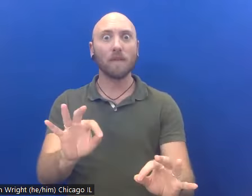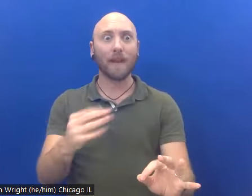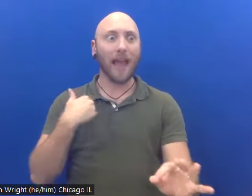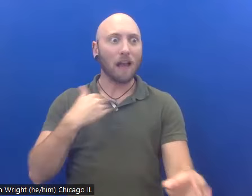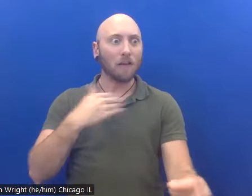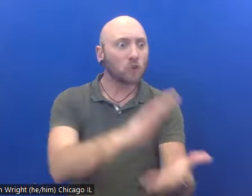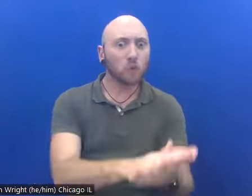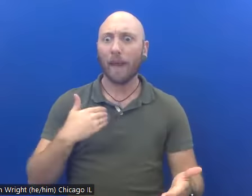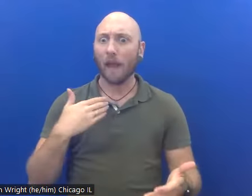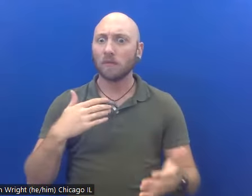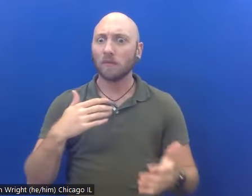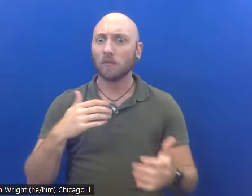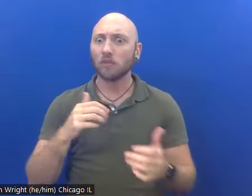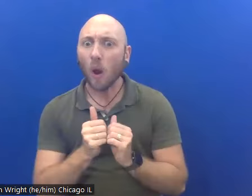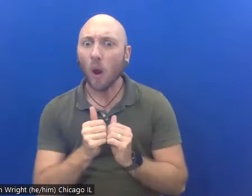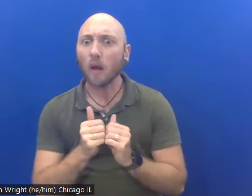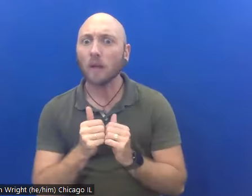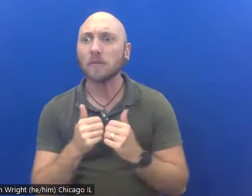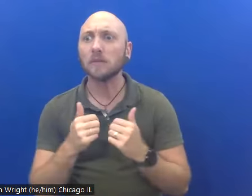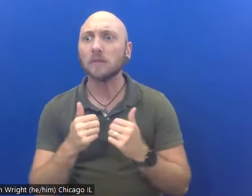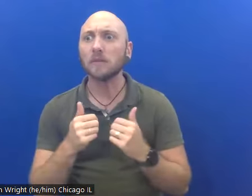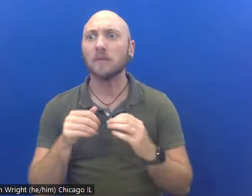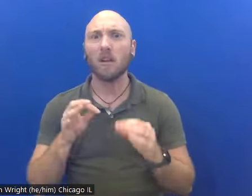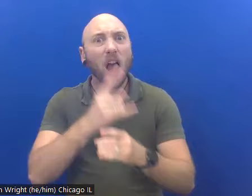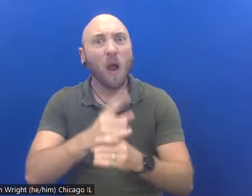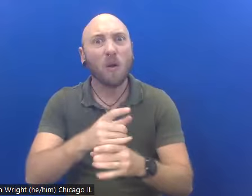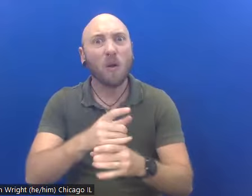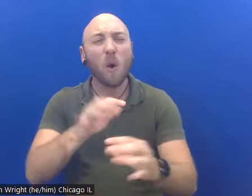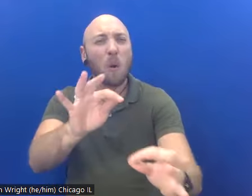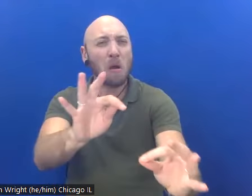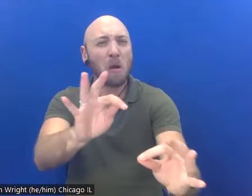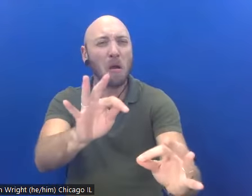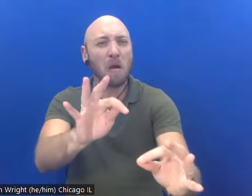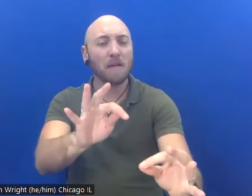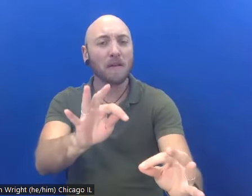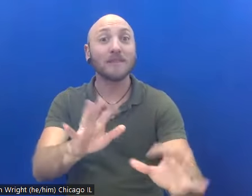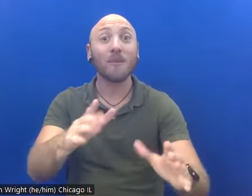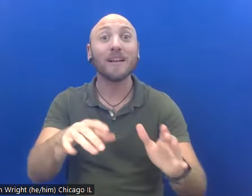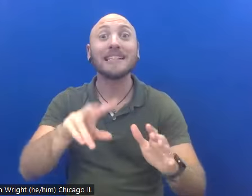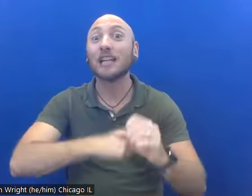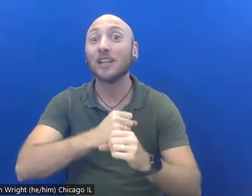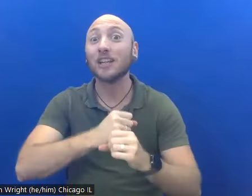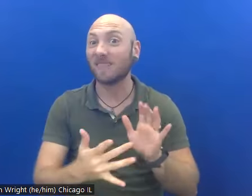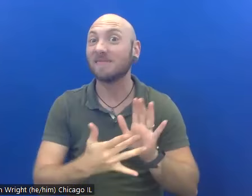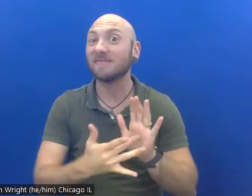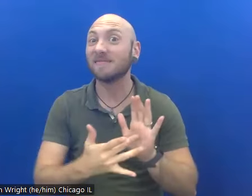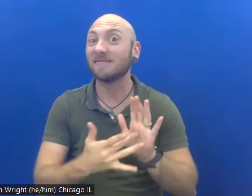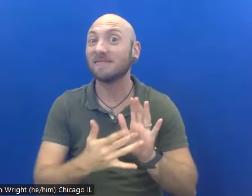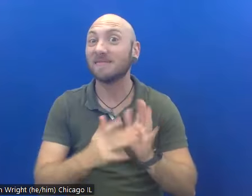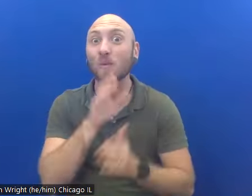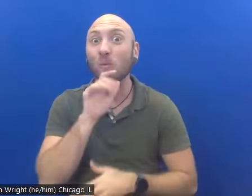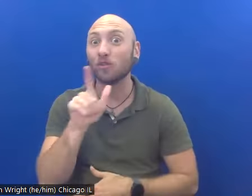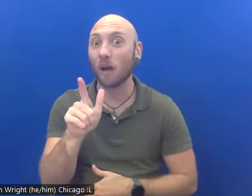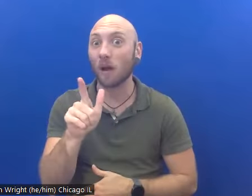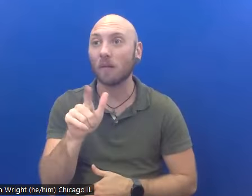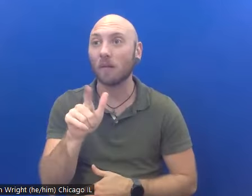And sophomore year I turned 21, and all of a sudden, I start like being more intentional because now I'm 21, and now these are the big